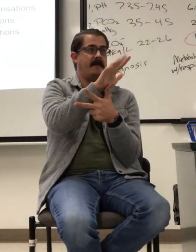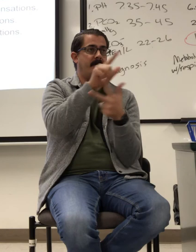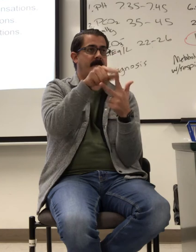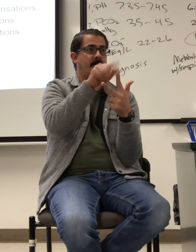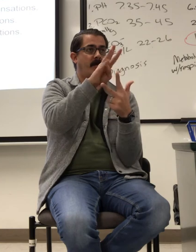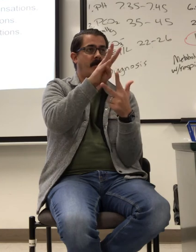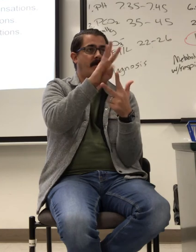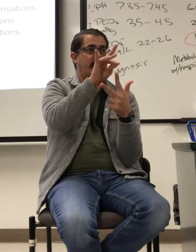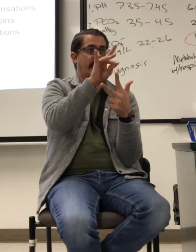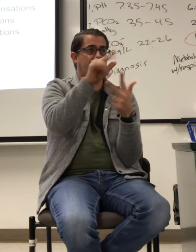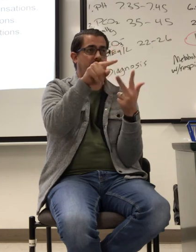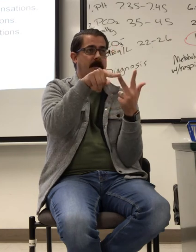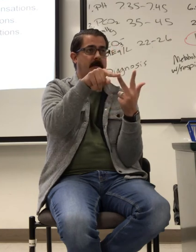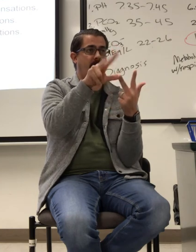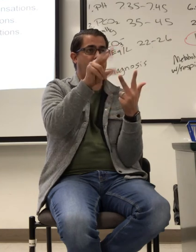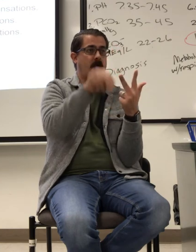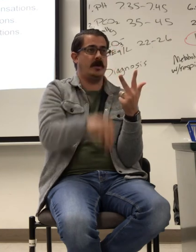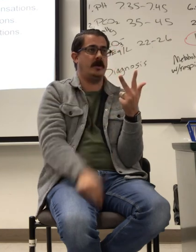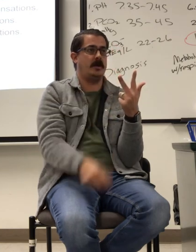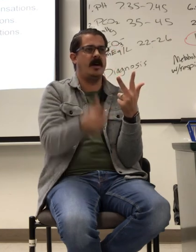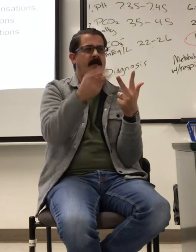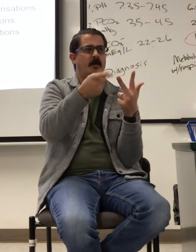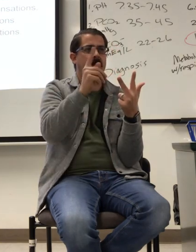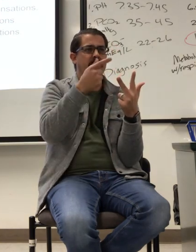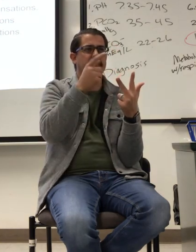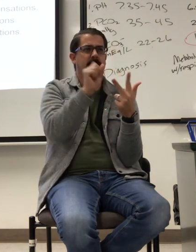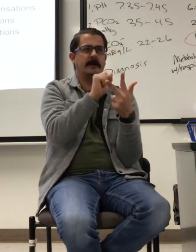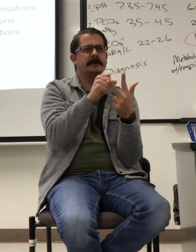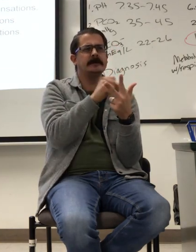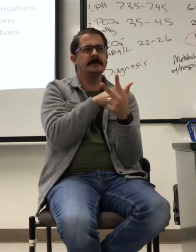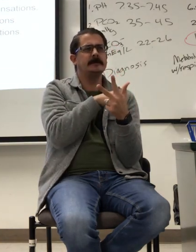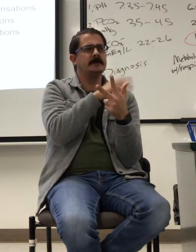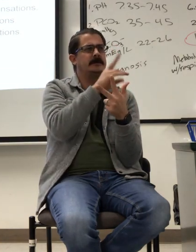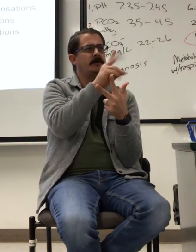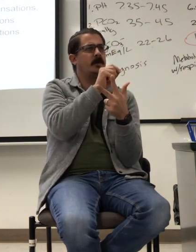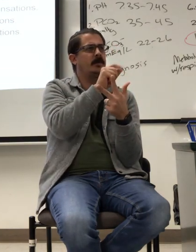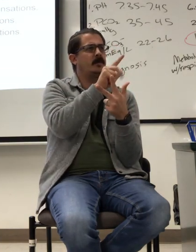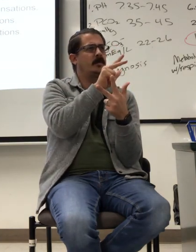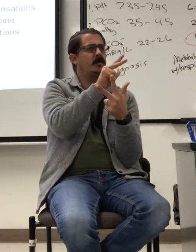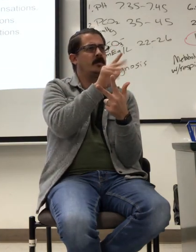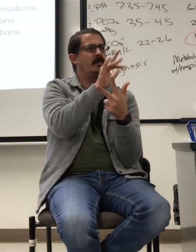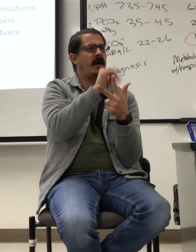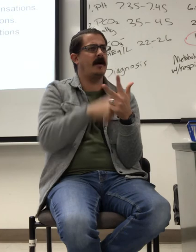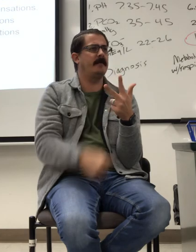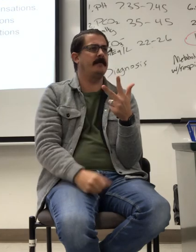48, 30. I'll give you a couple minutes, and I'll check back in.